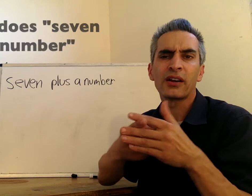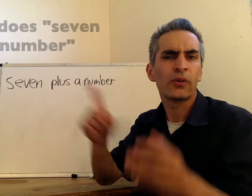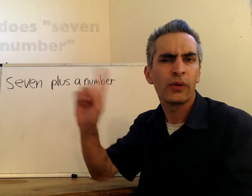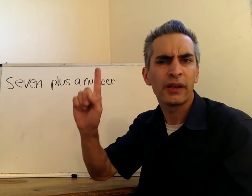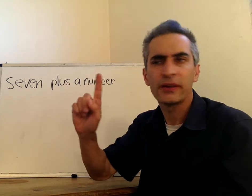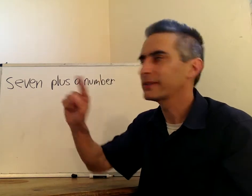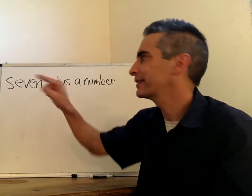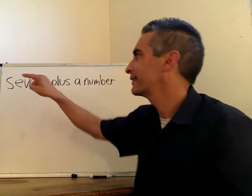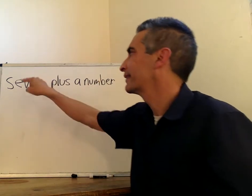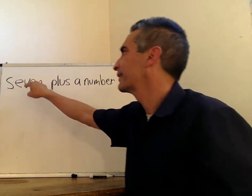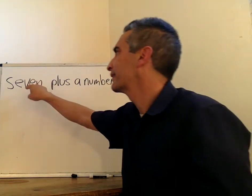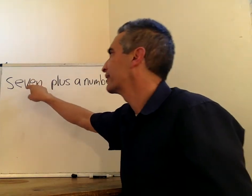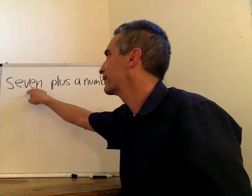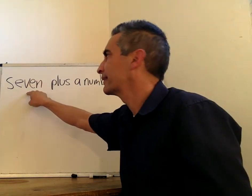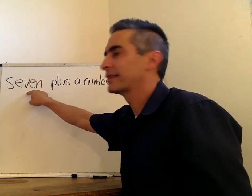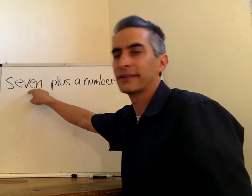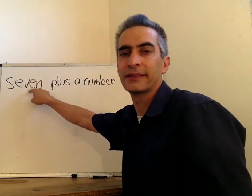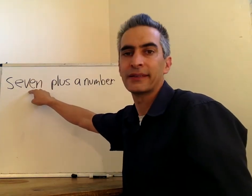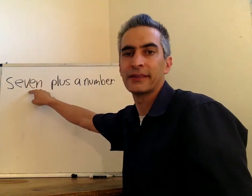Again, we're going to start right here.